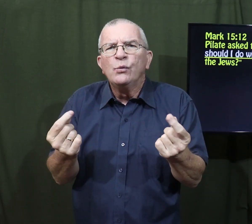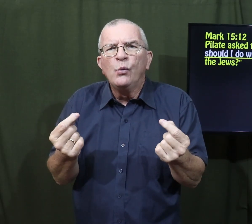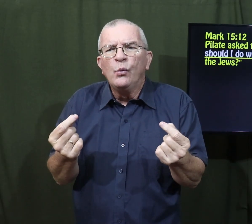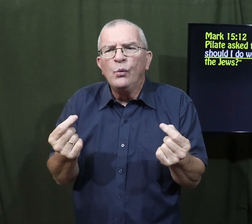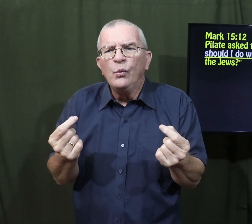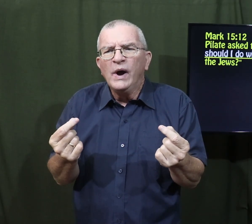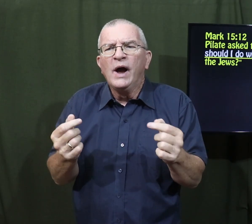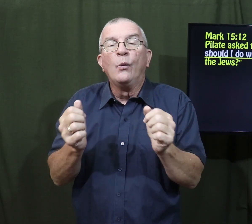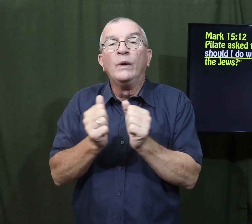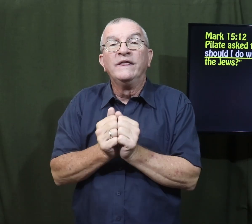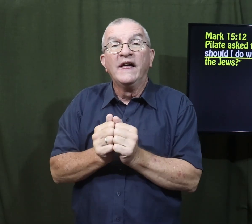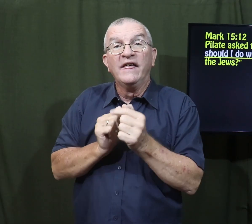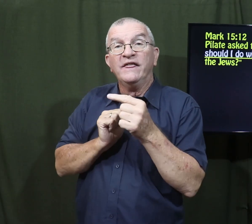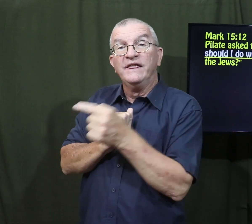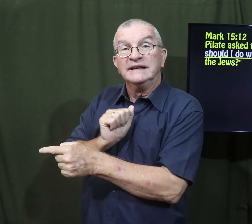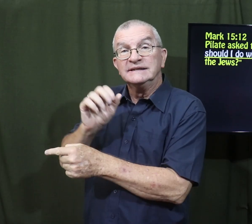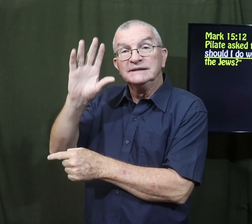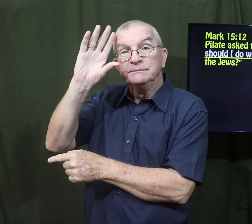so what should I do with this man